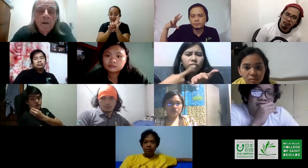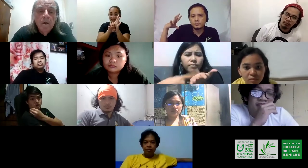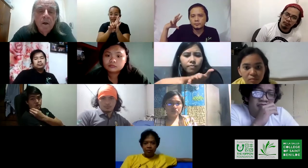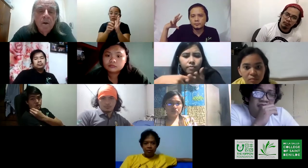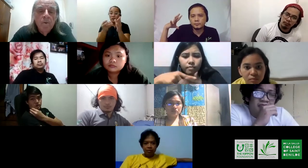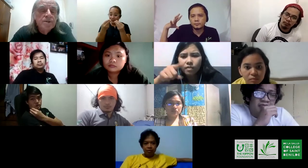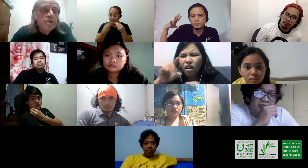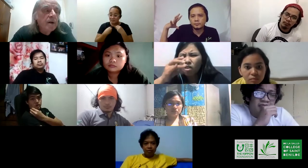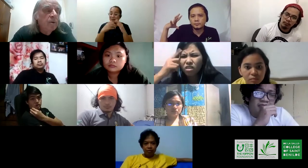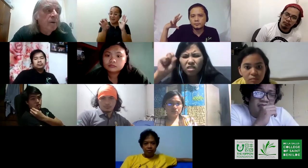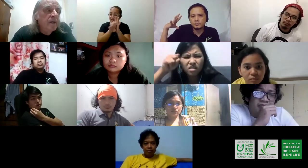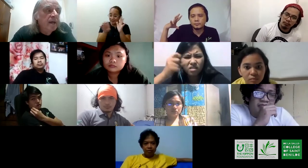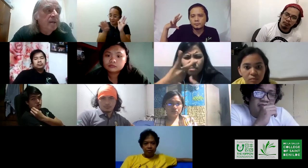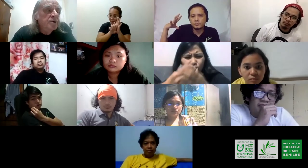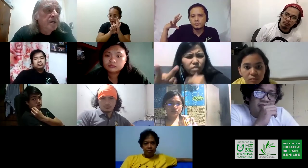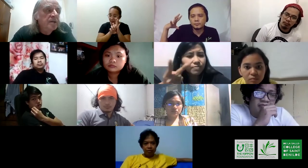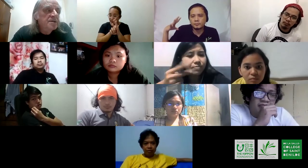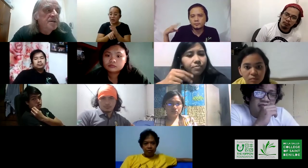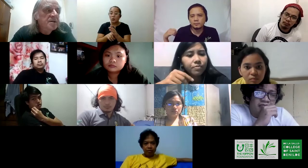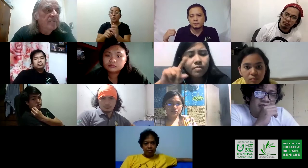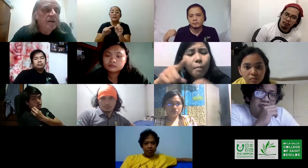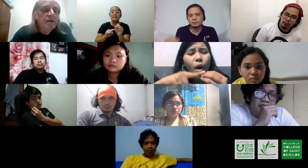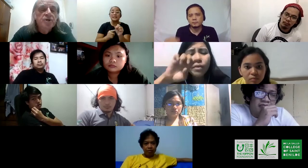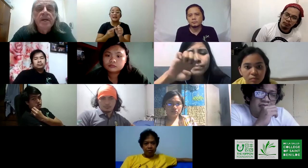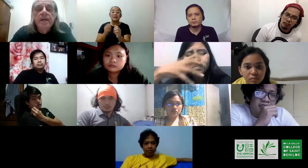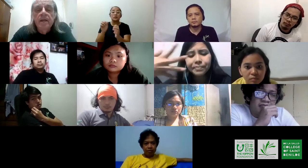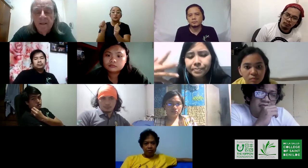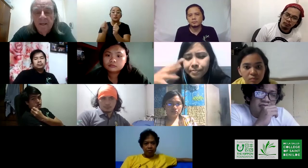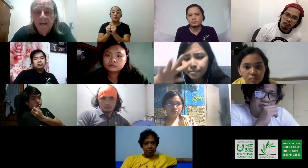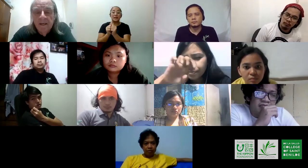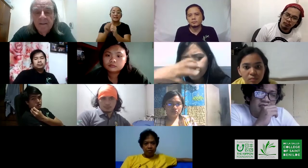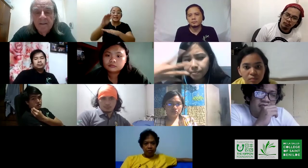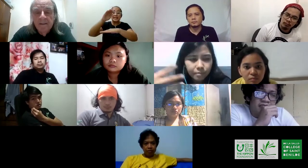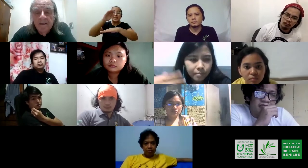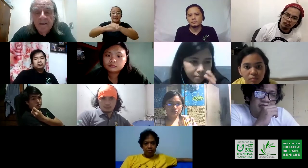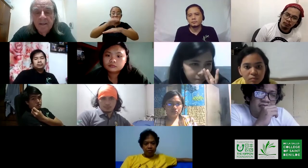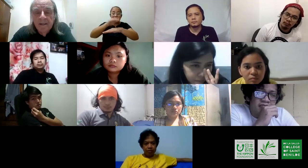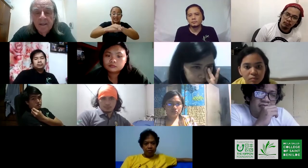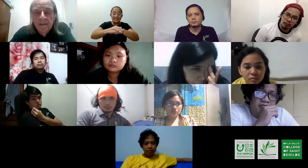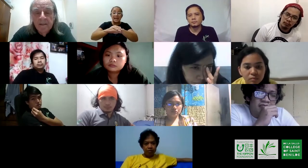Now, we're starting with English in the sense of English meaning.